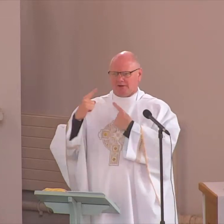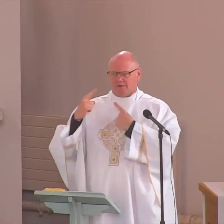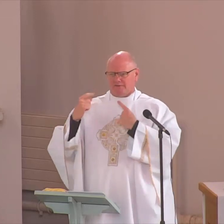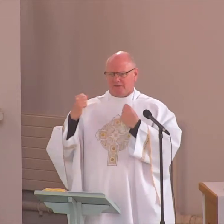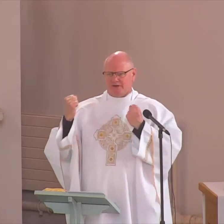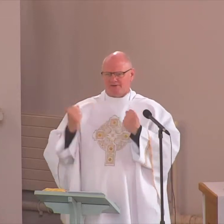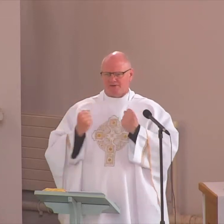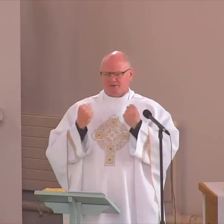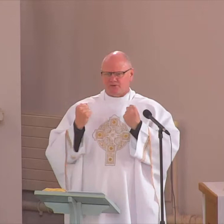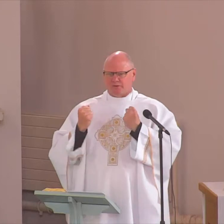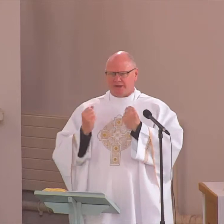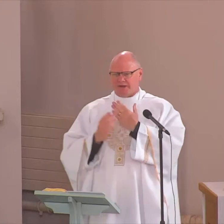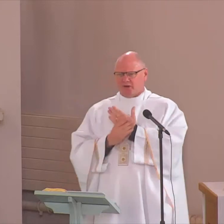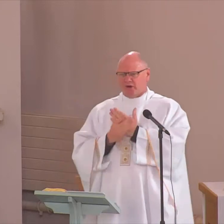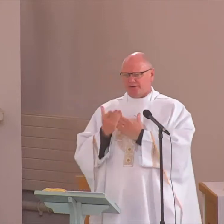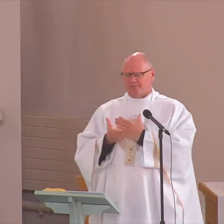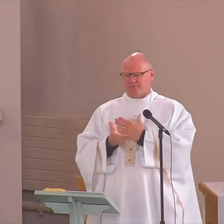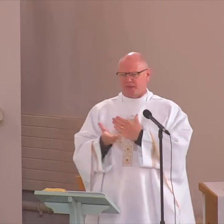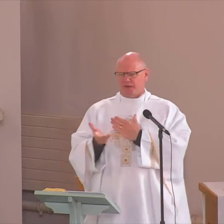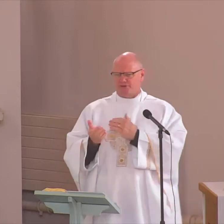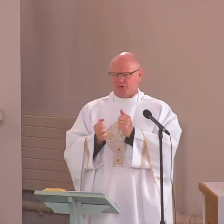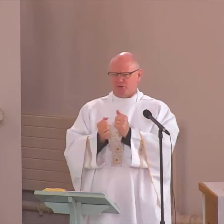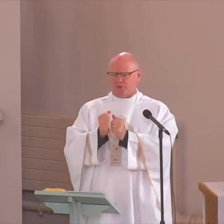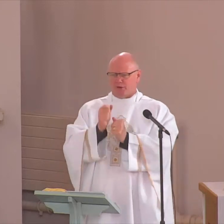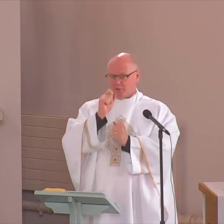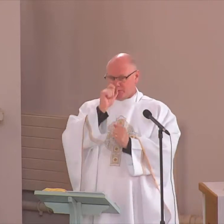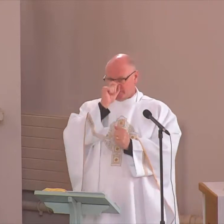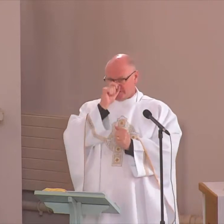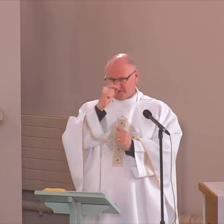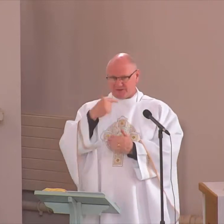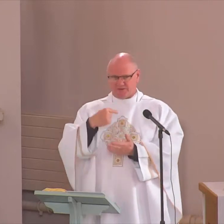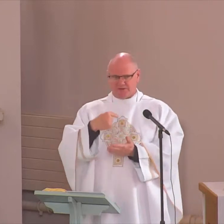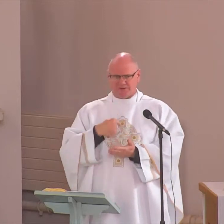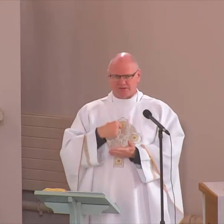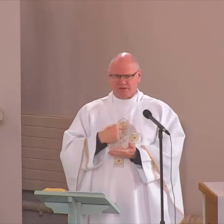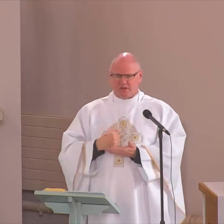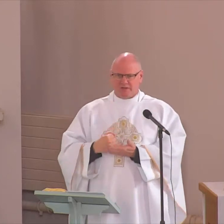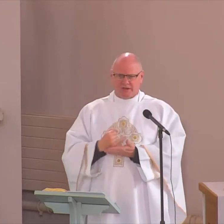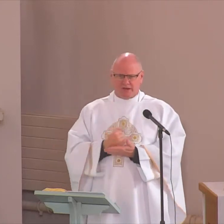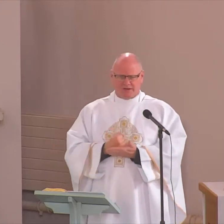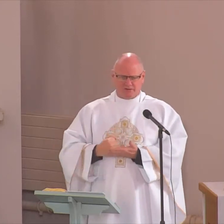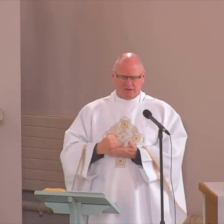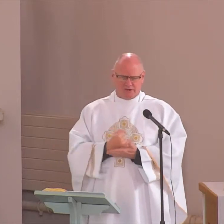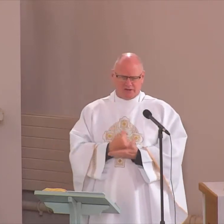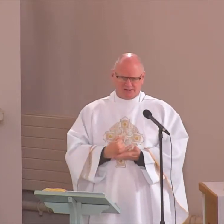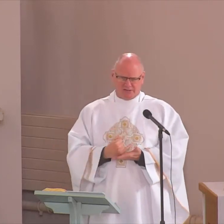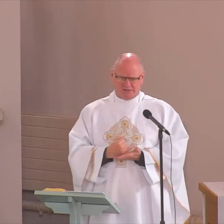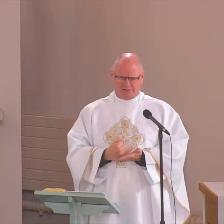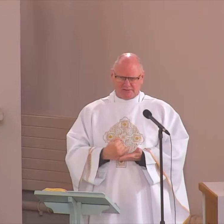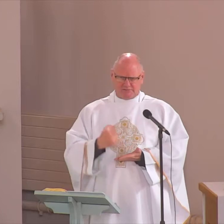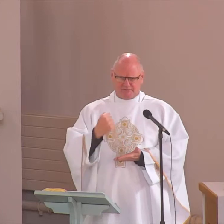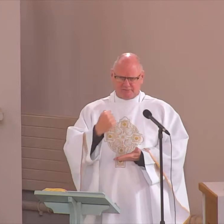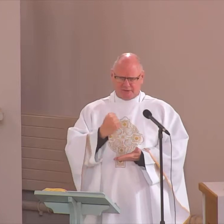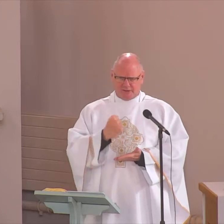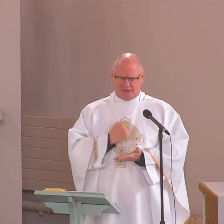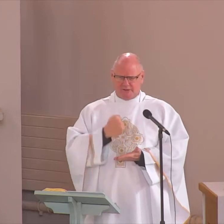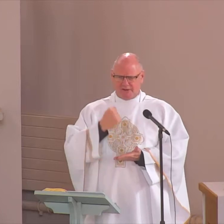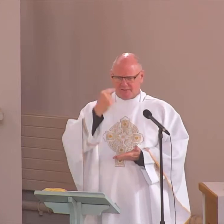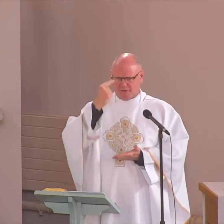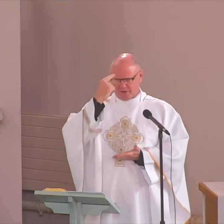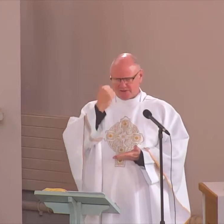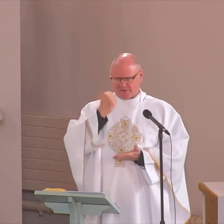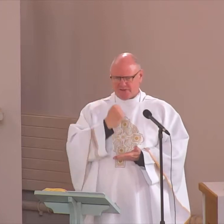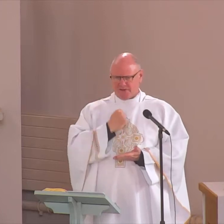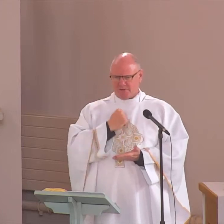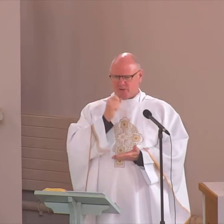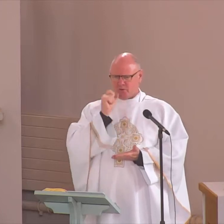I confess to Almighty God and to you, my brothers and sisters, that I have greatly sinned in my